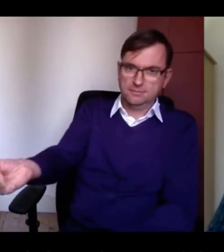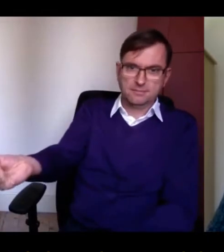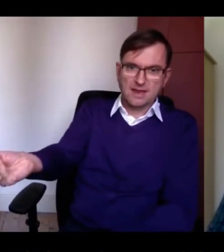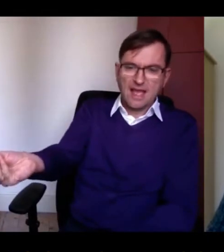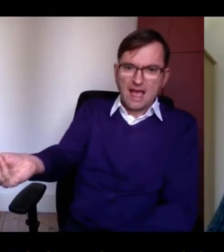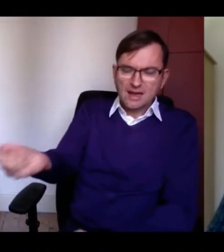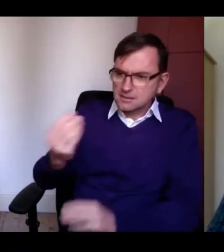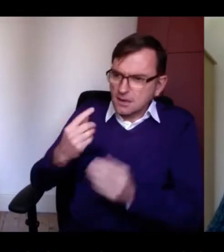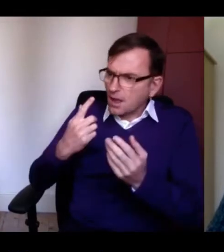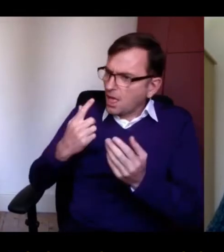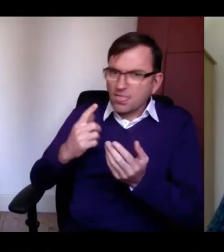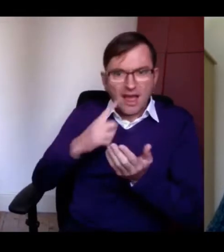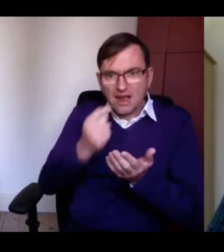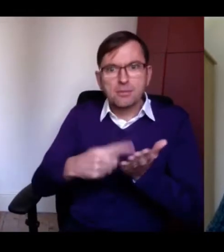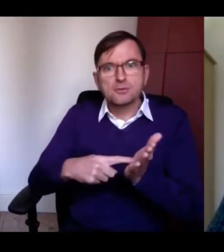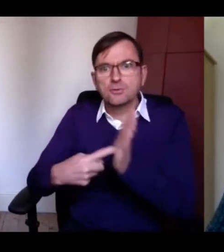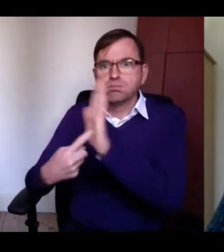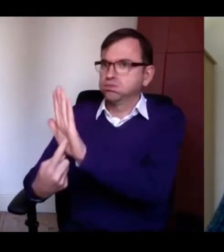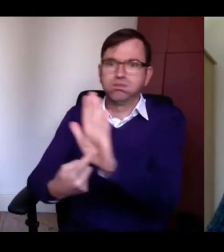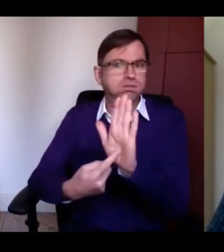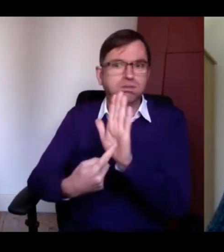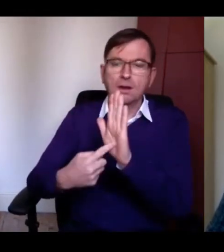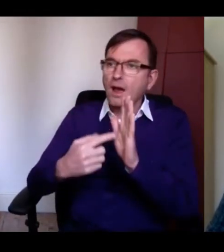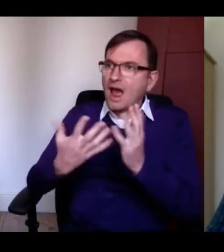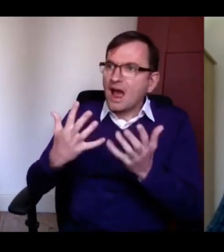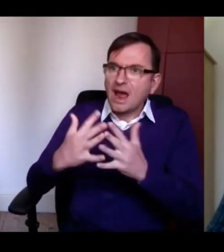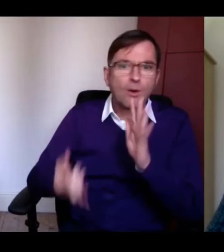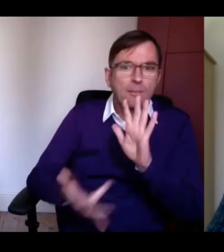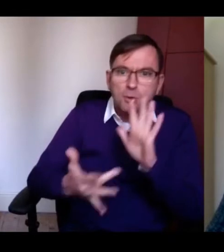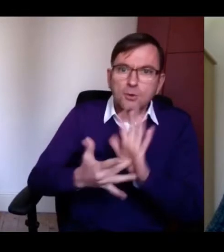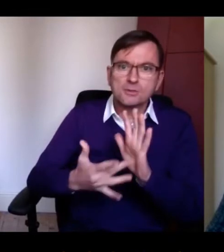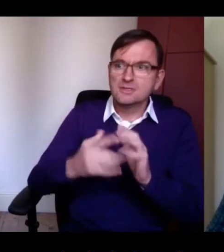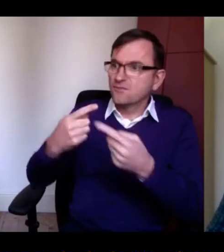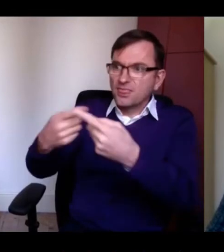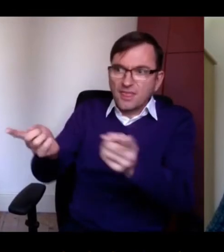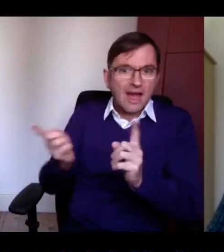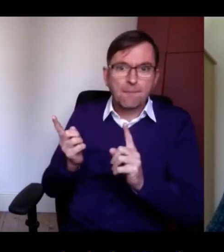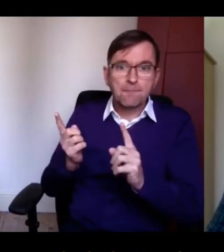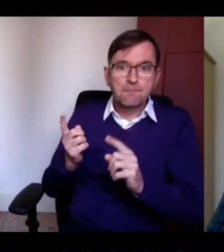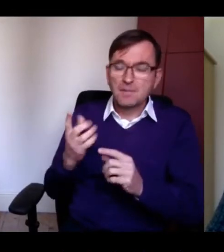right accessible needs for the group they're talking about. I